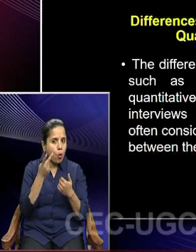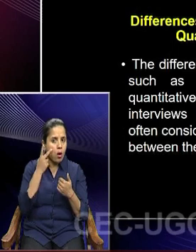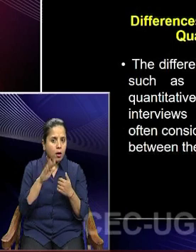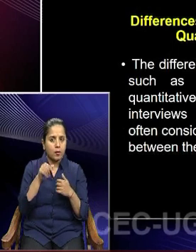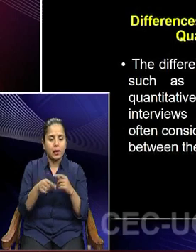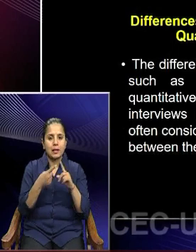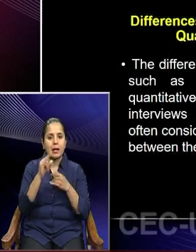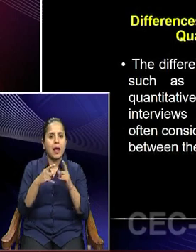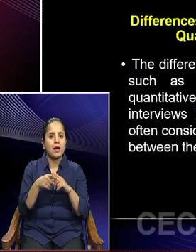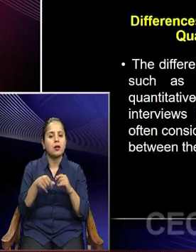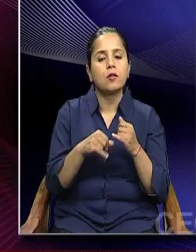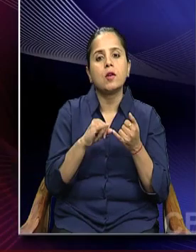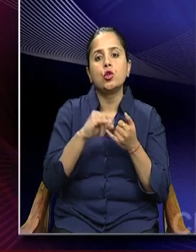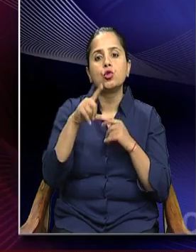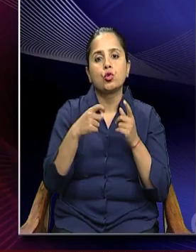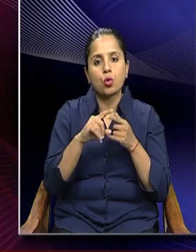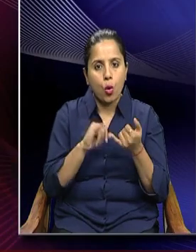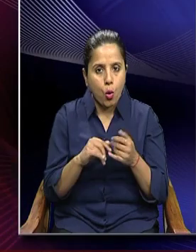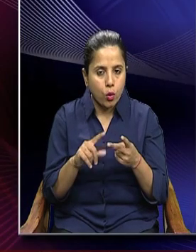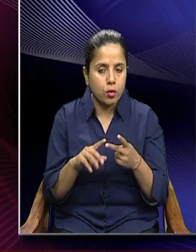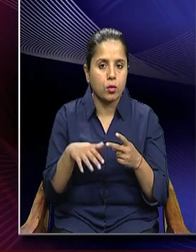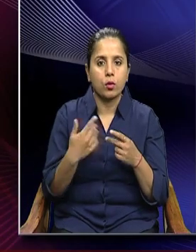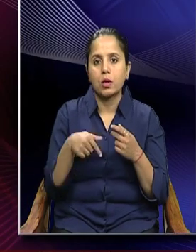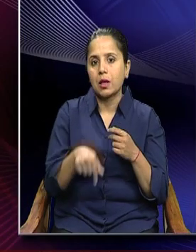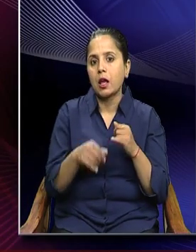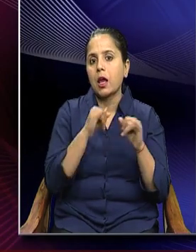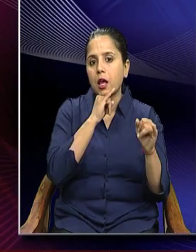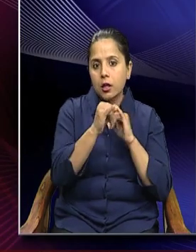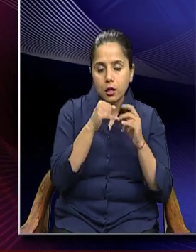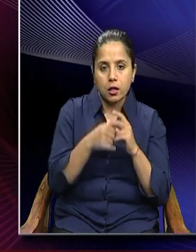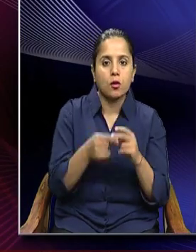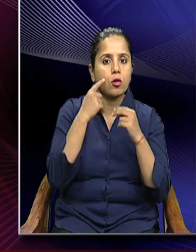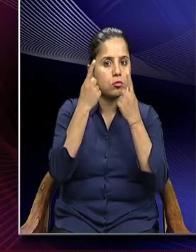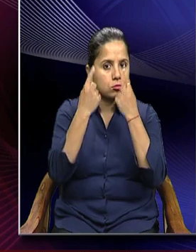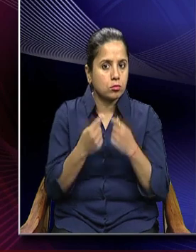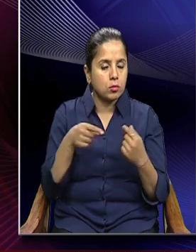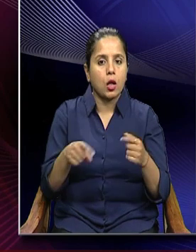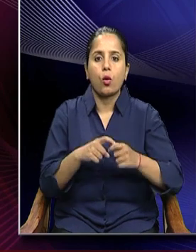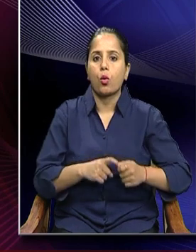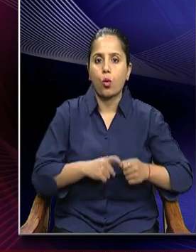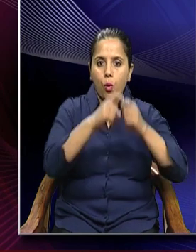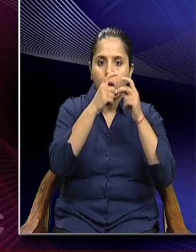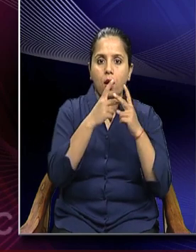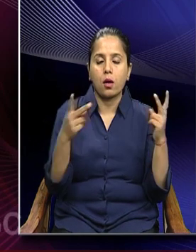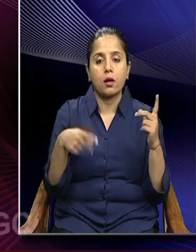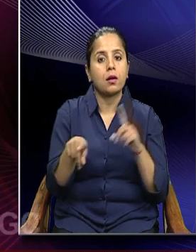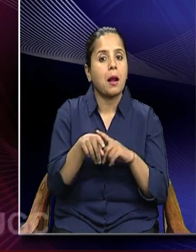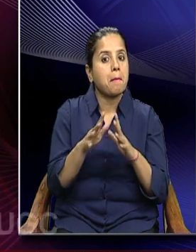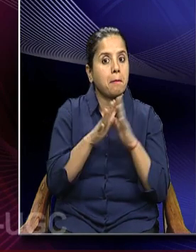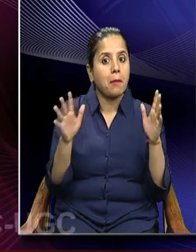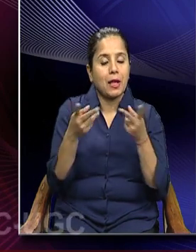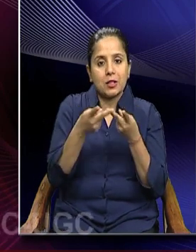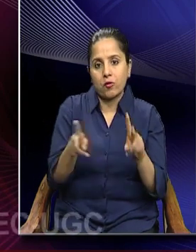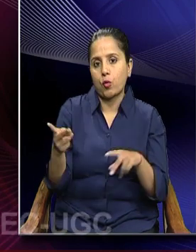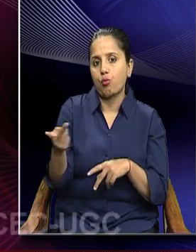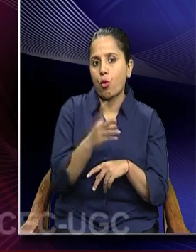test scores in quantitative research and analyzing interviews in qualitative research are often considered as the main differences